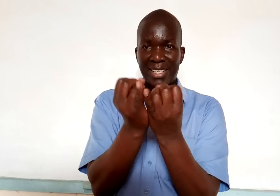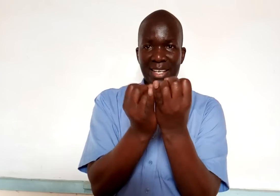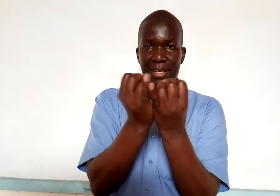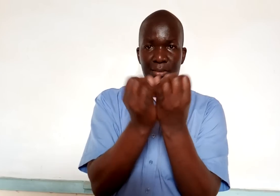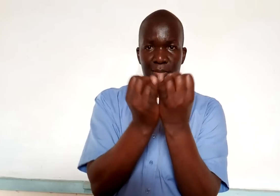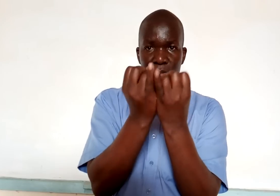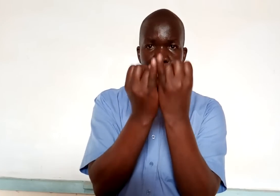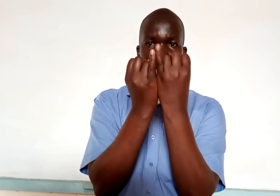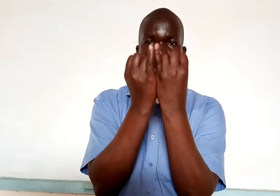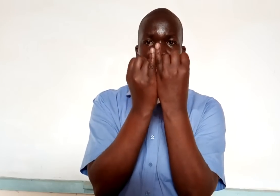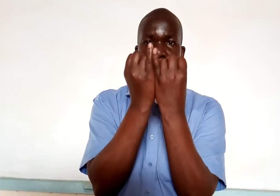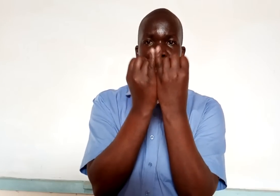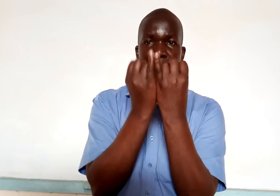Saturday. Saturday,